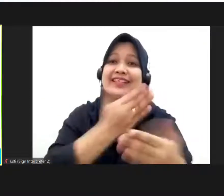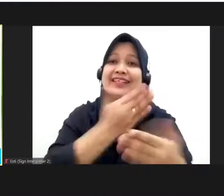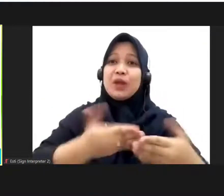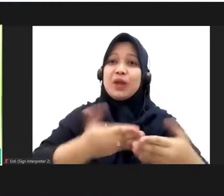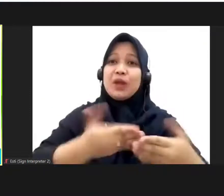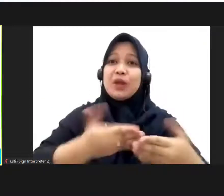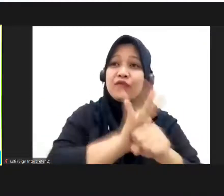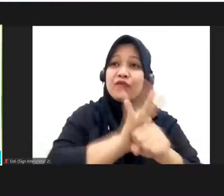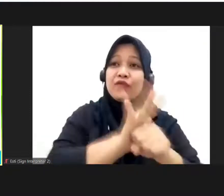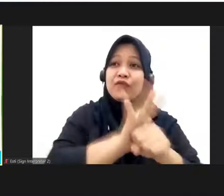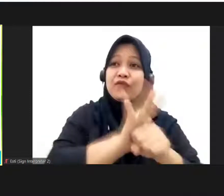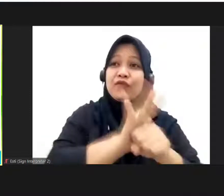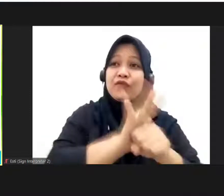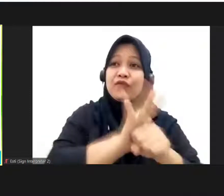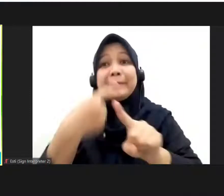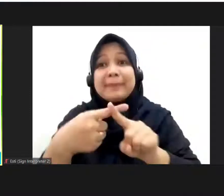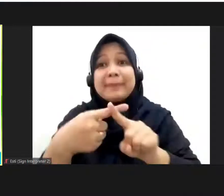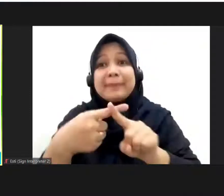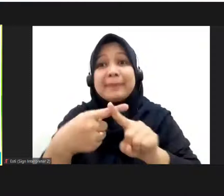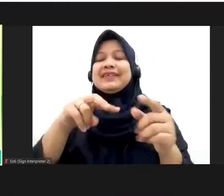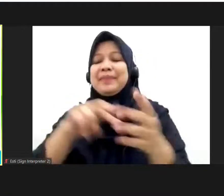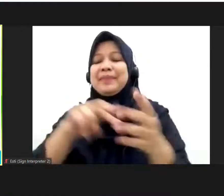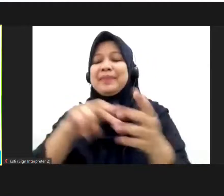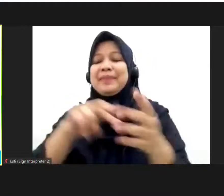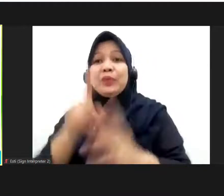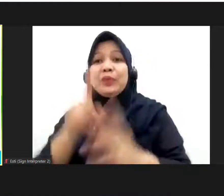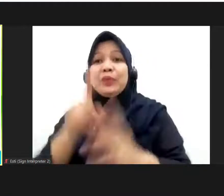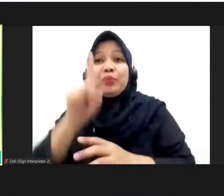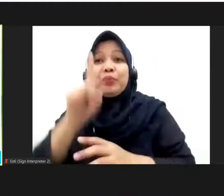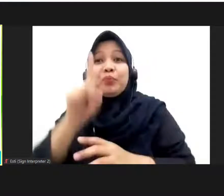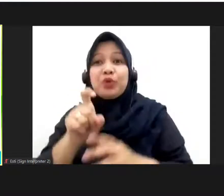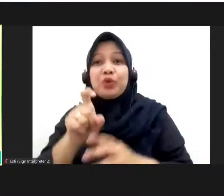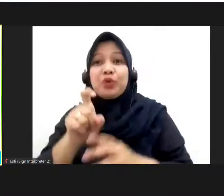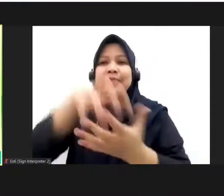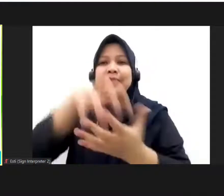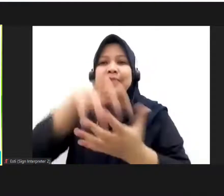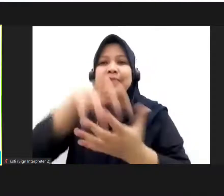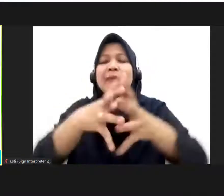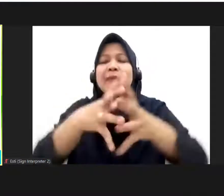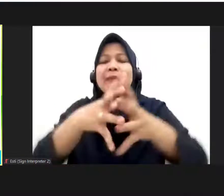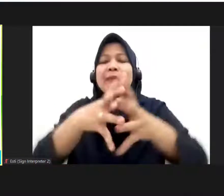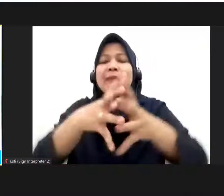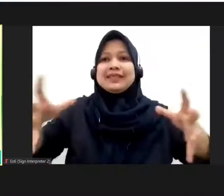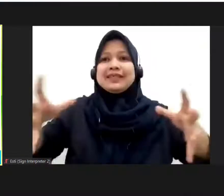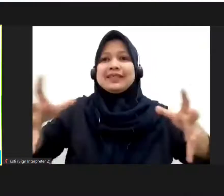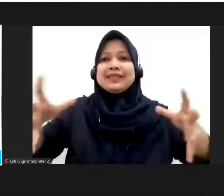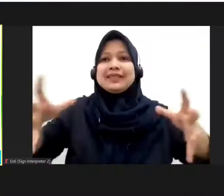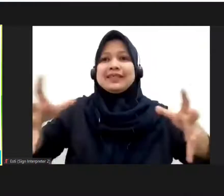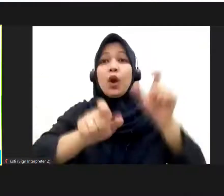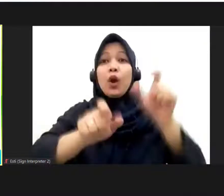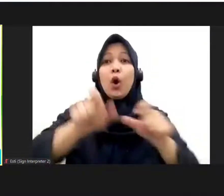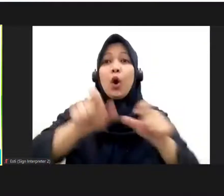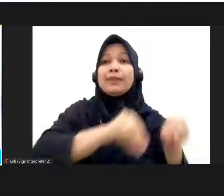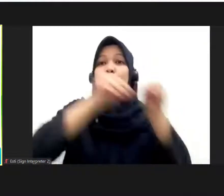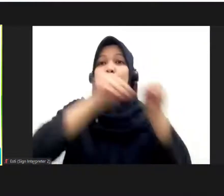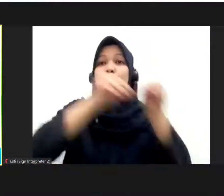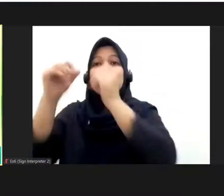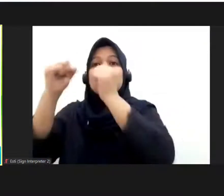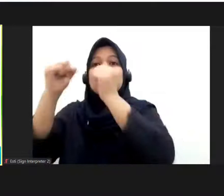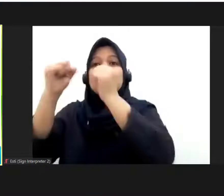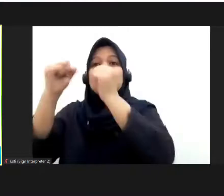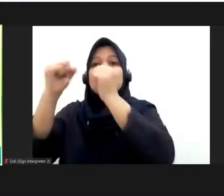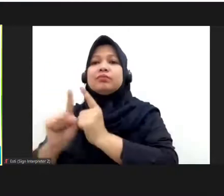extra space for extra physical distancing and all those. But again, the